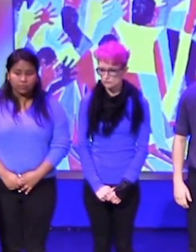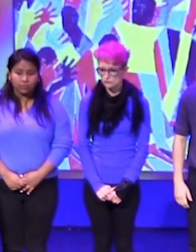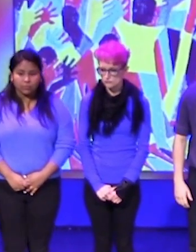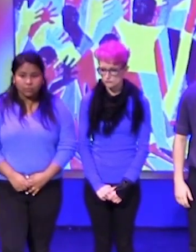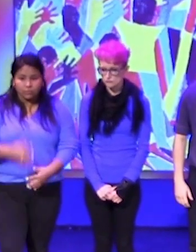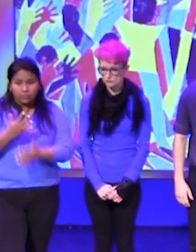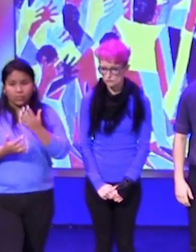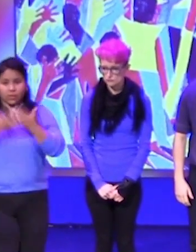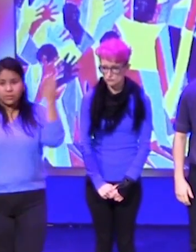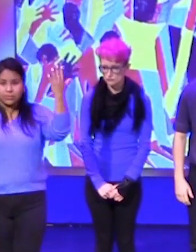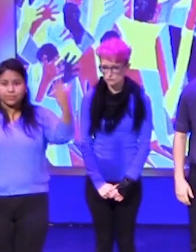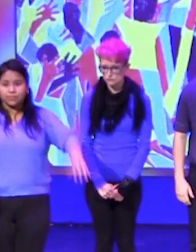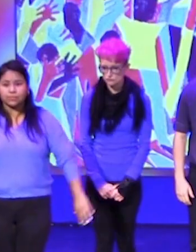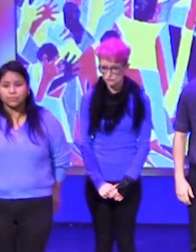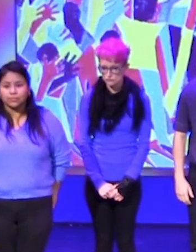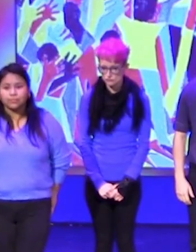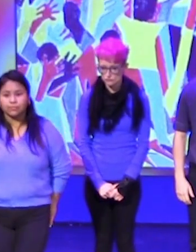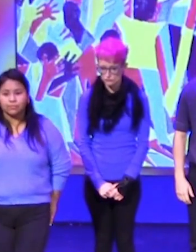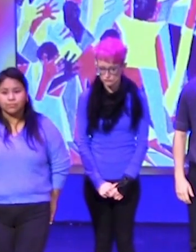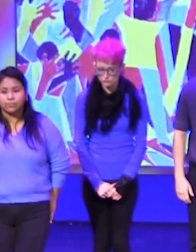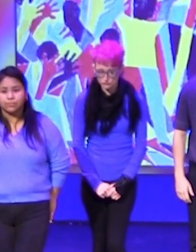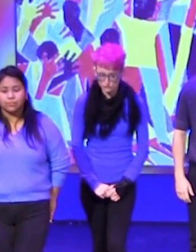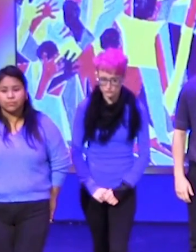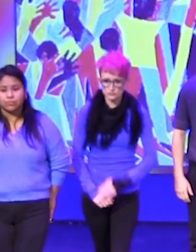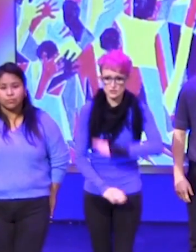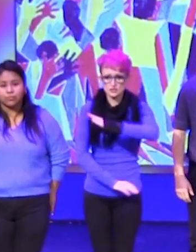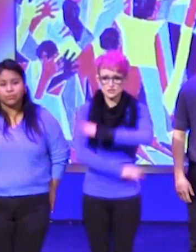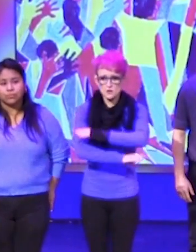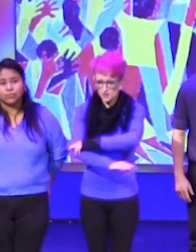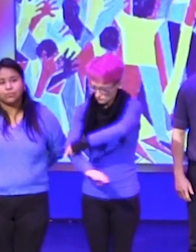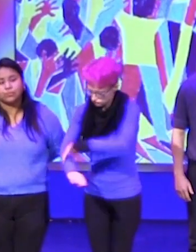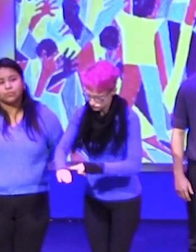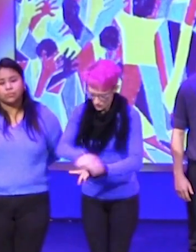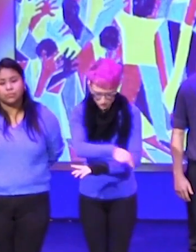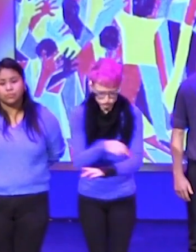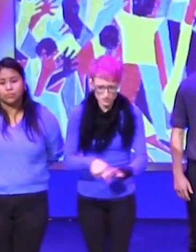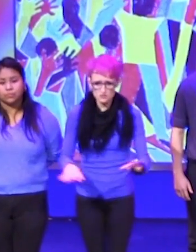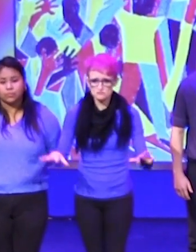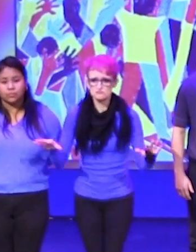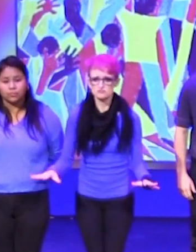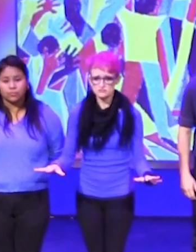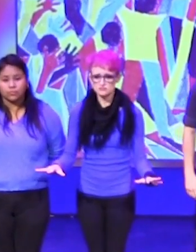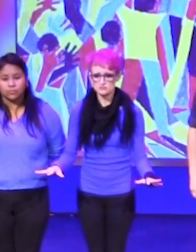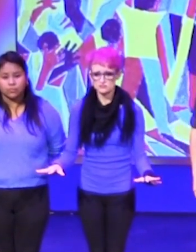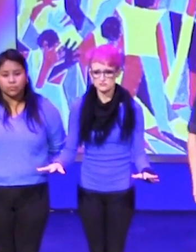Forcing us to clasp our hands, to sit on our hands, taping our hands to our